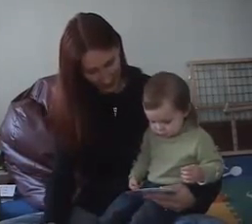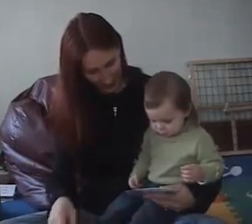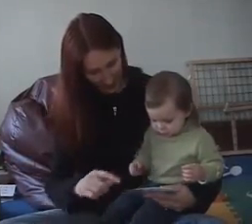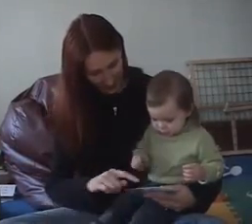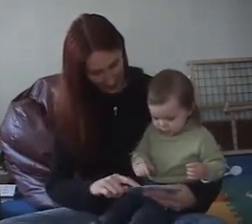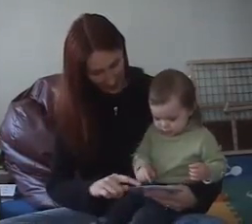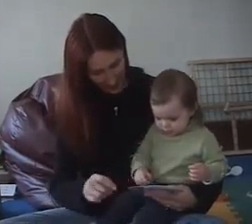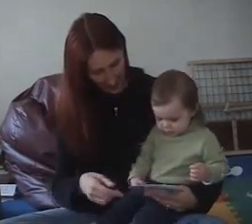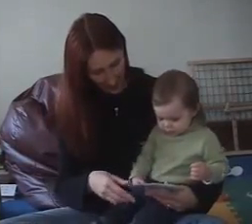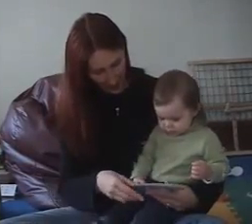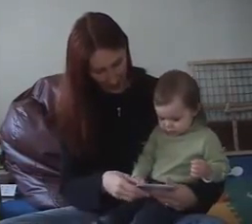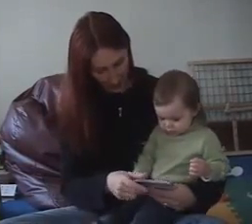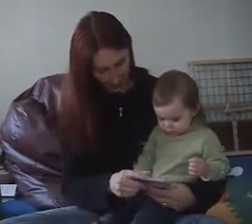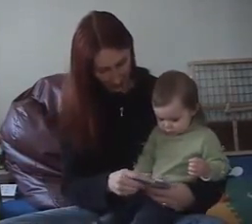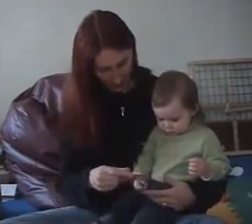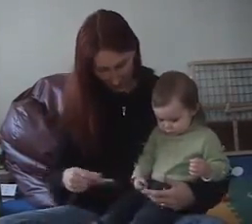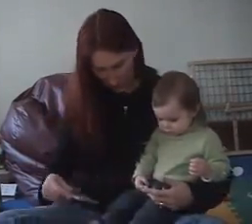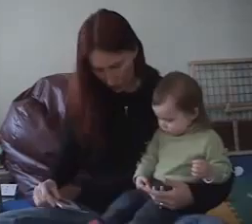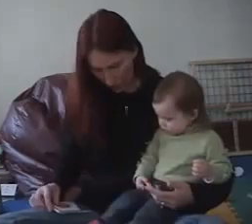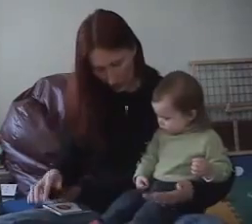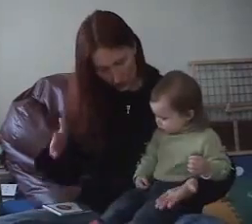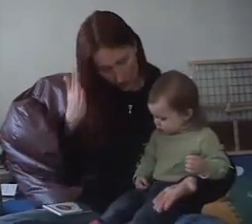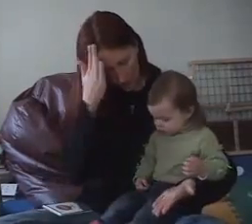And that's a stop sign. I'll show you. This is stop.